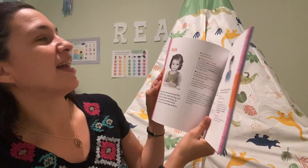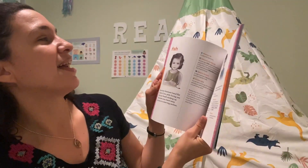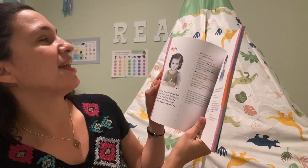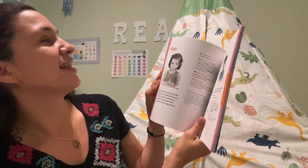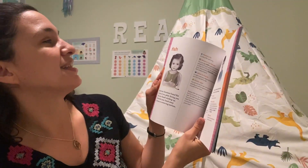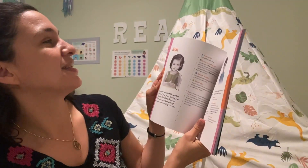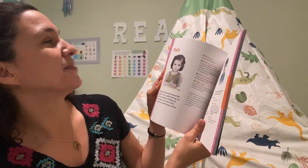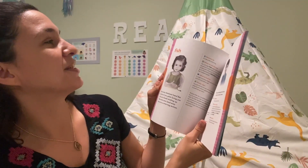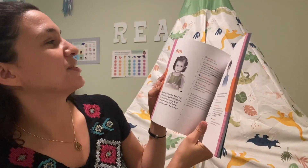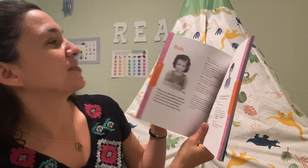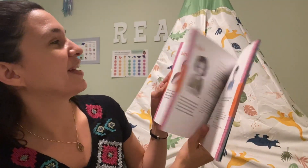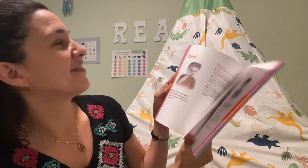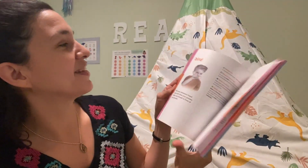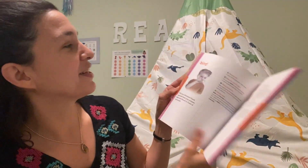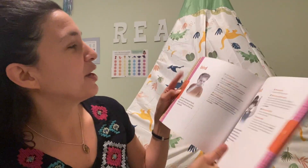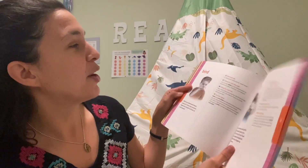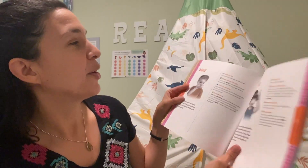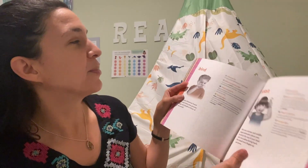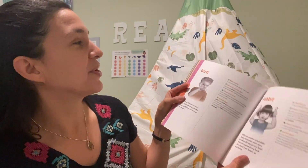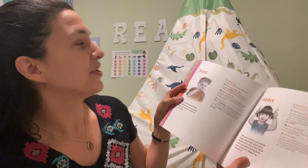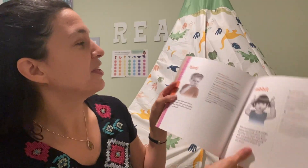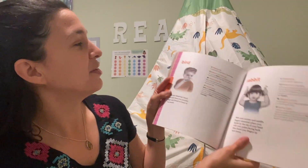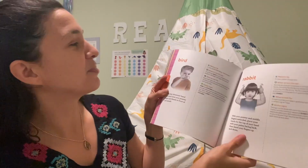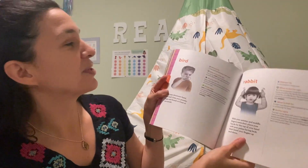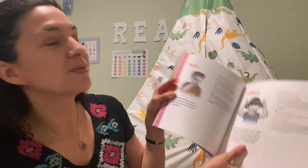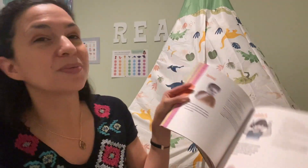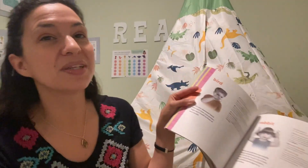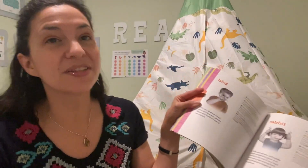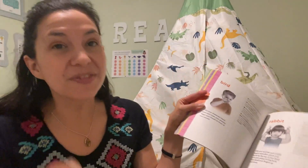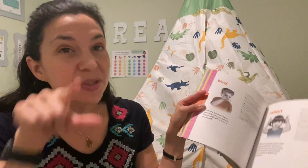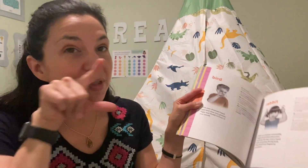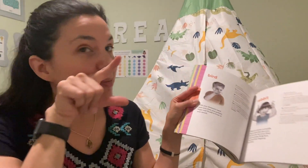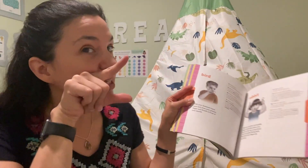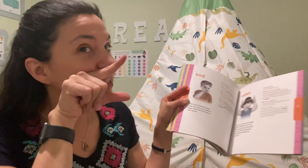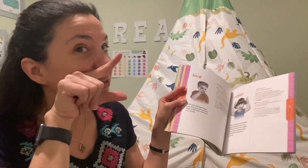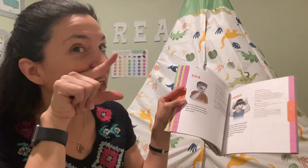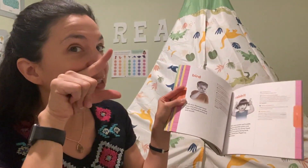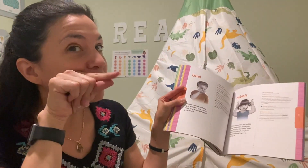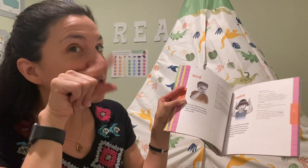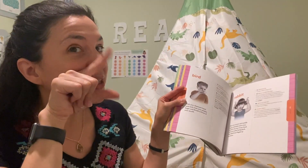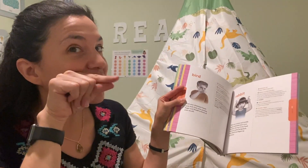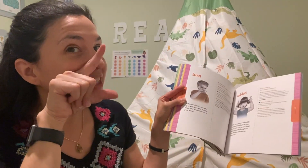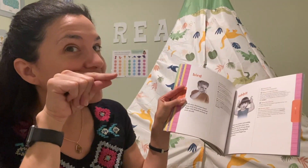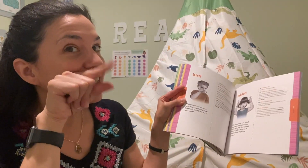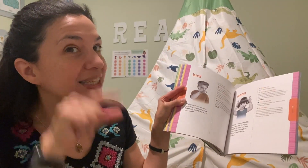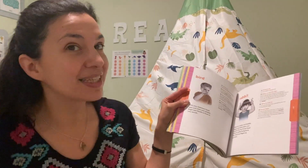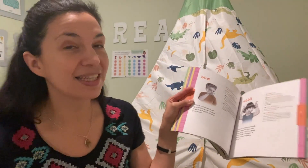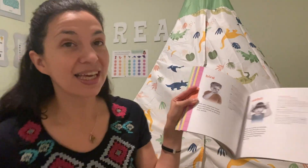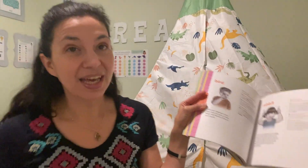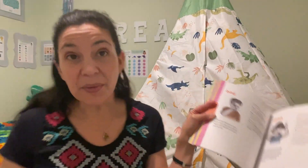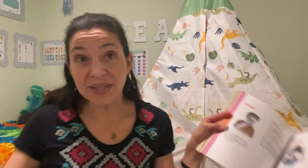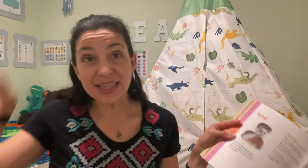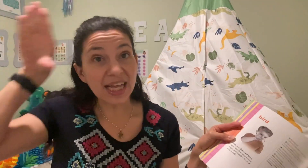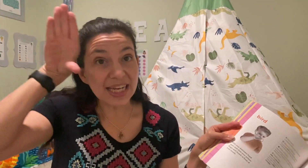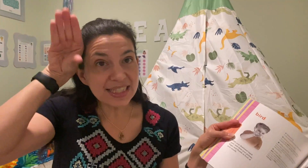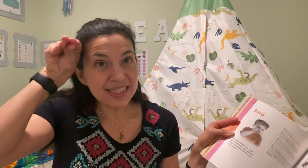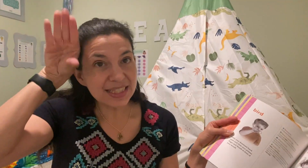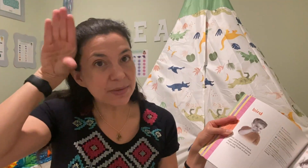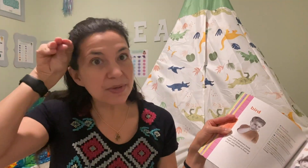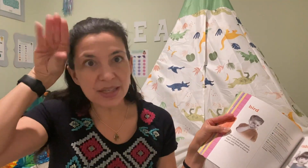And let's see, what else do we have here? Bird. Bird was one of the first ones my son liked. Bird. And light. He really